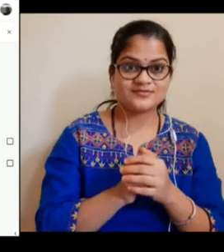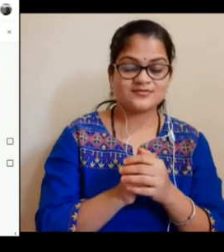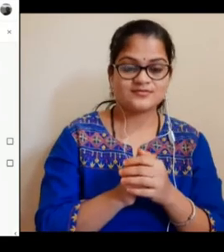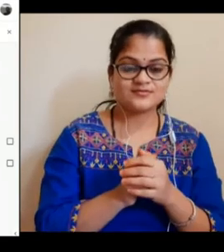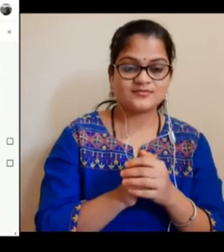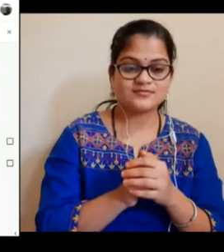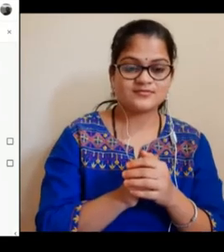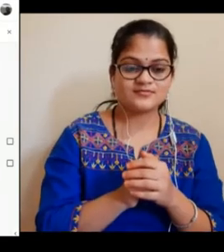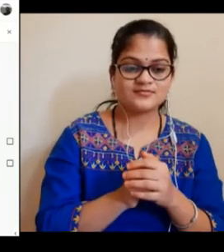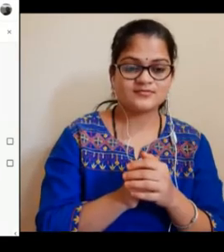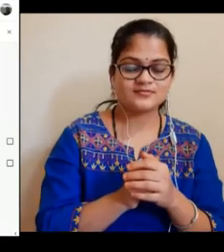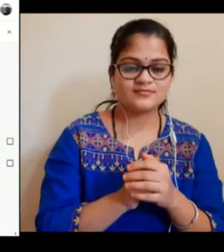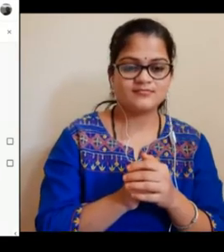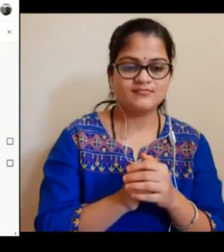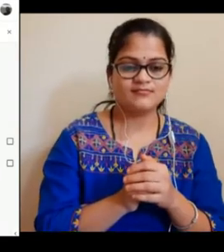on